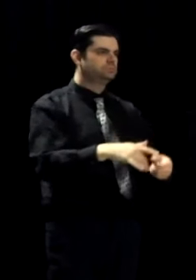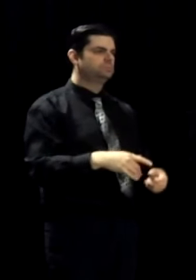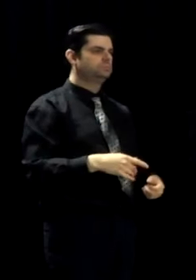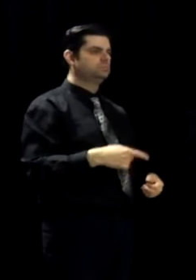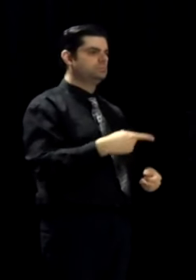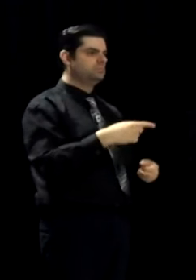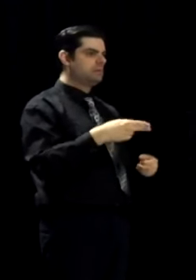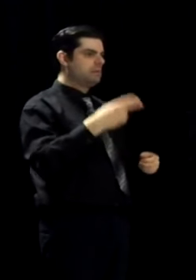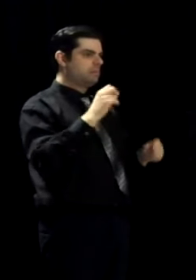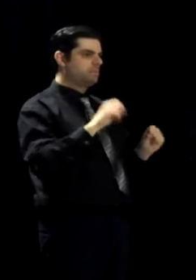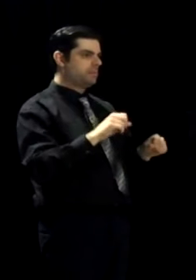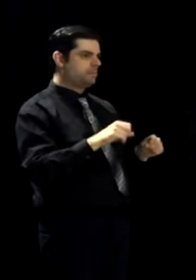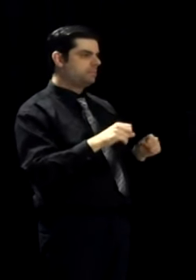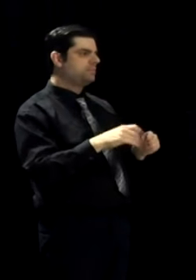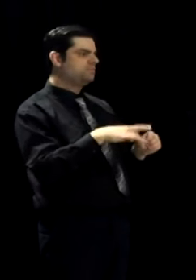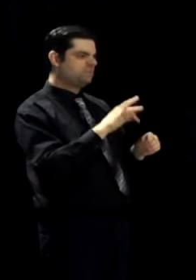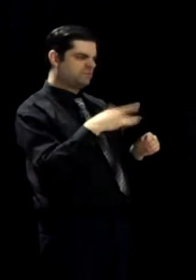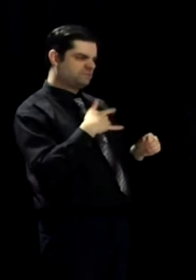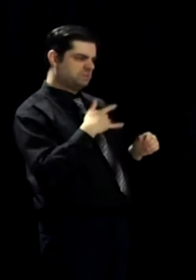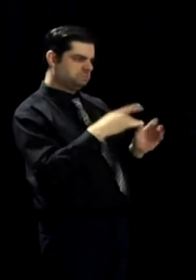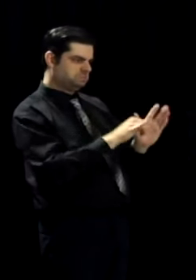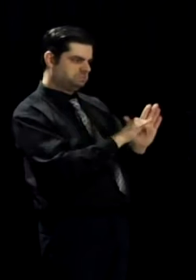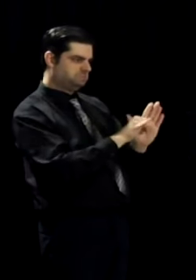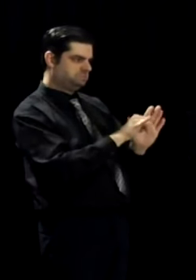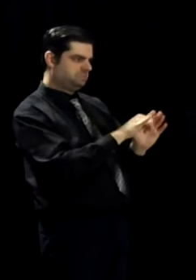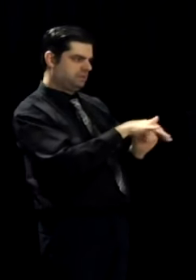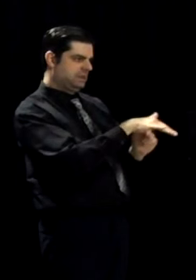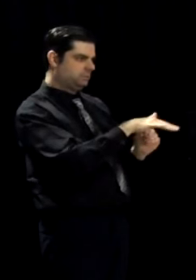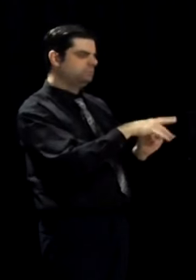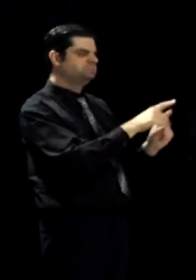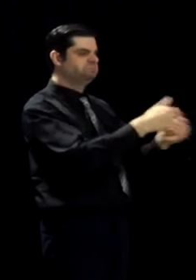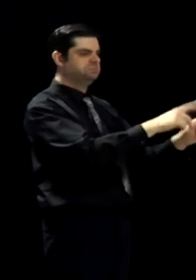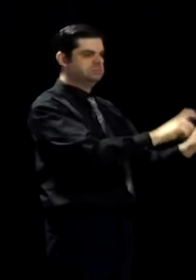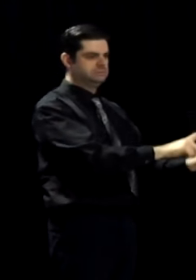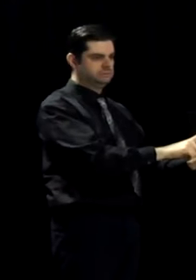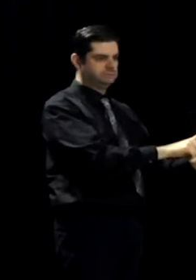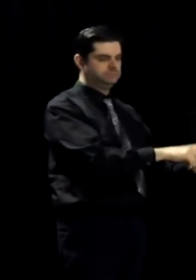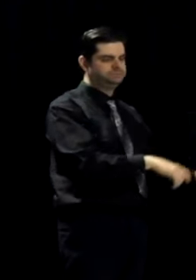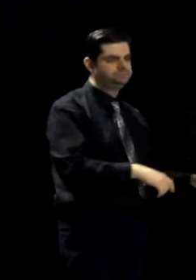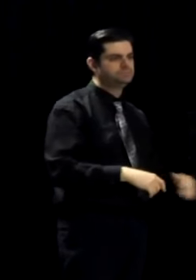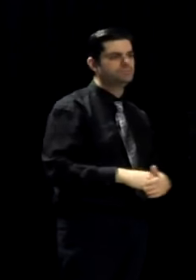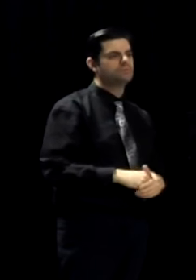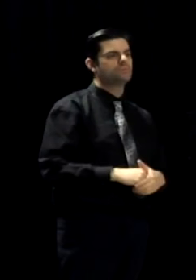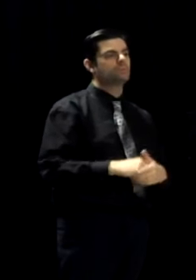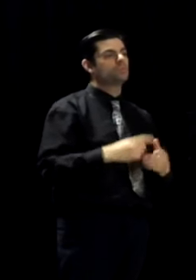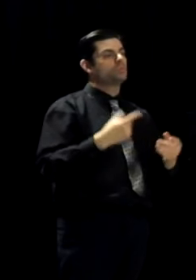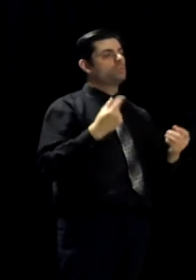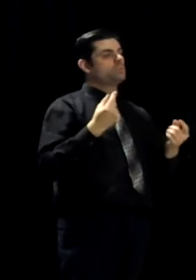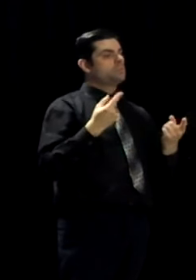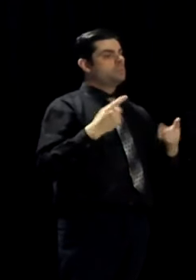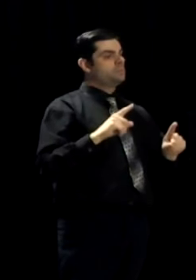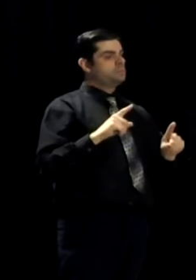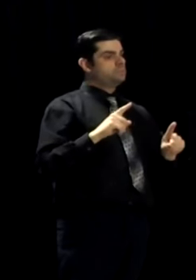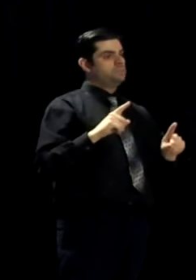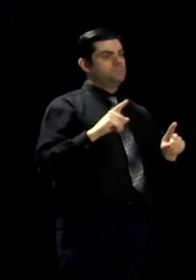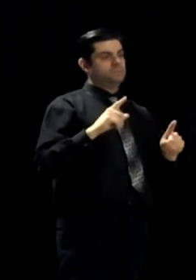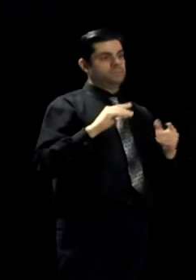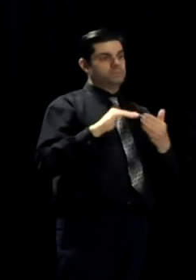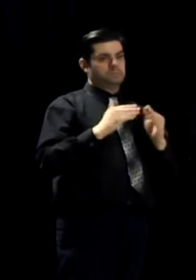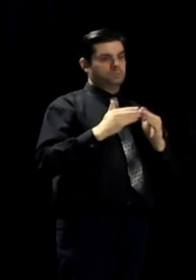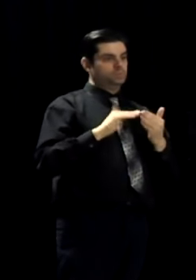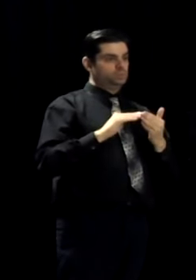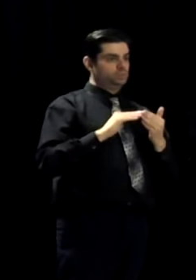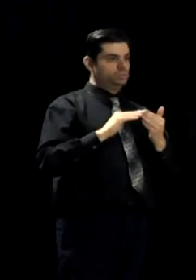virus. What will eventually happen is as we implement proactive testing throughout the community to meet the state's